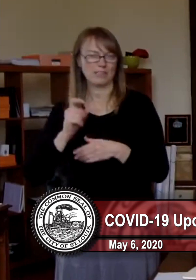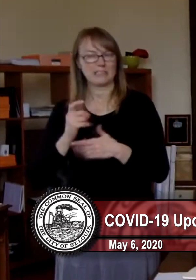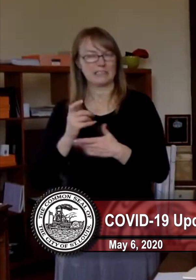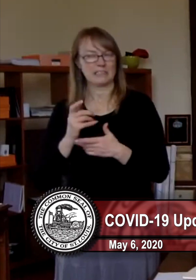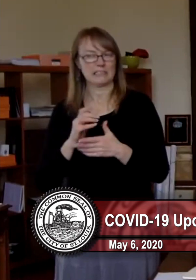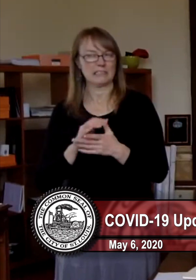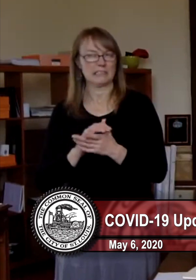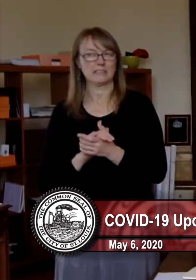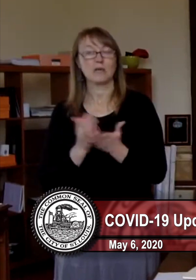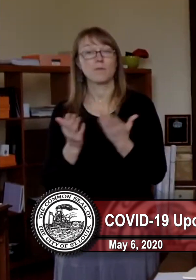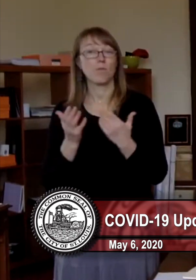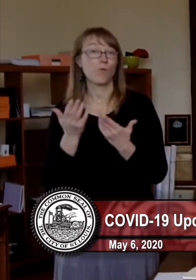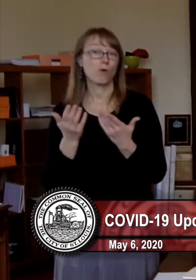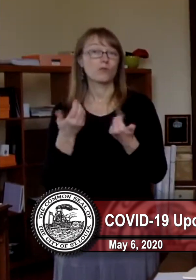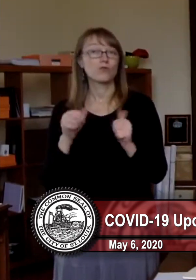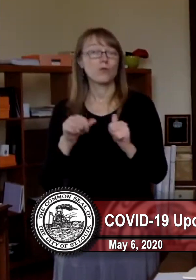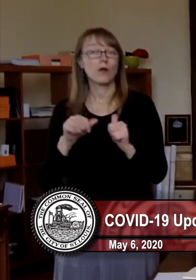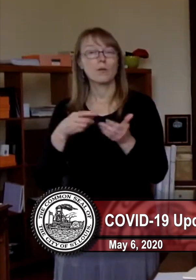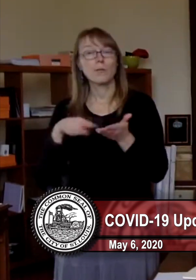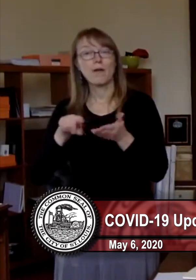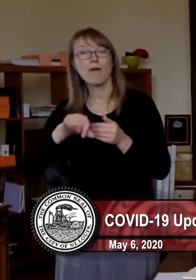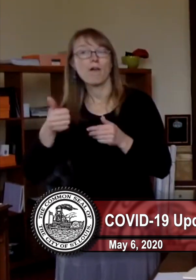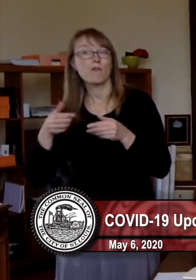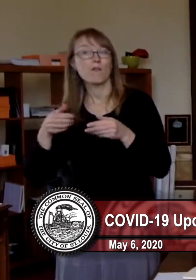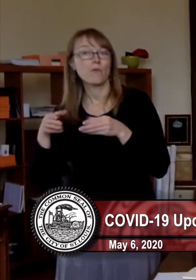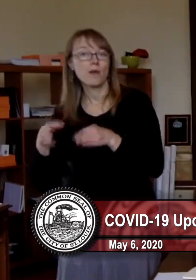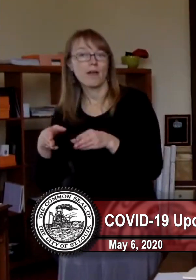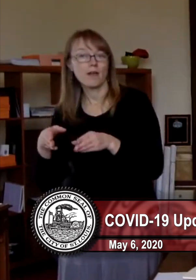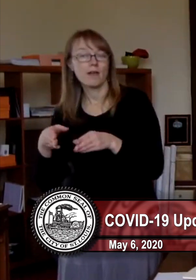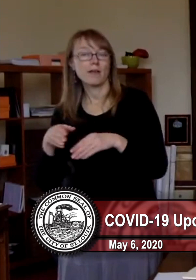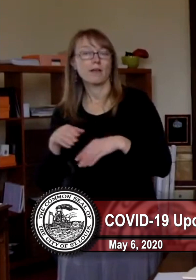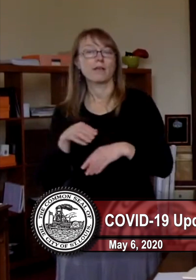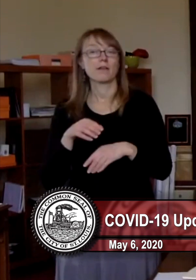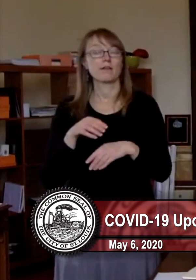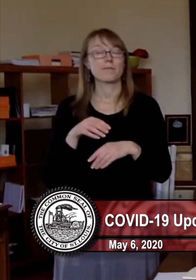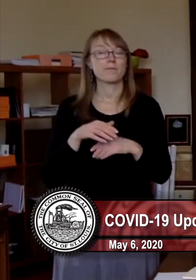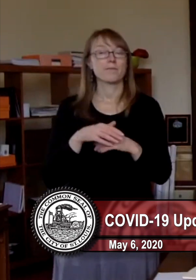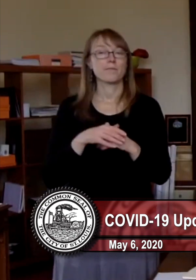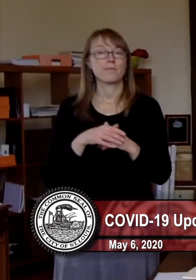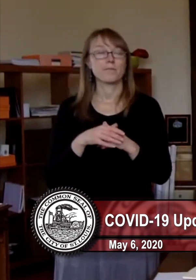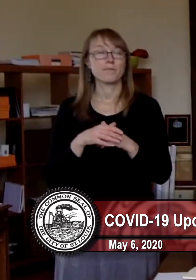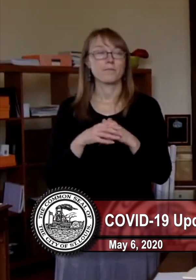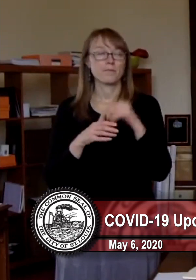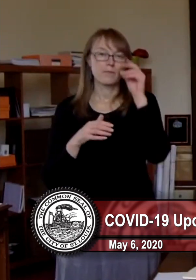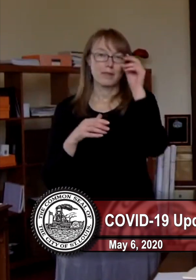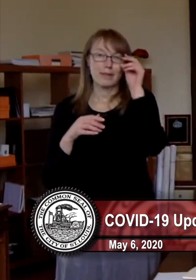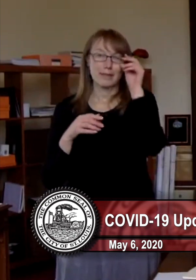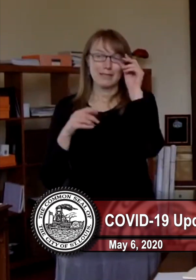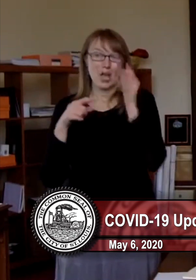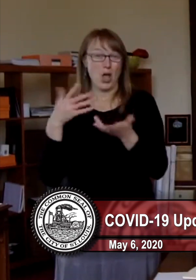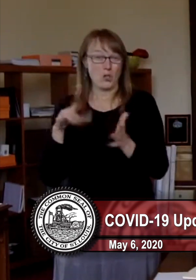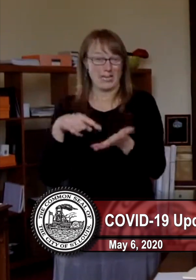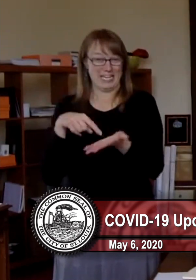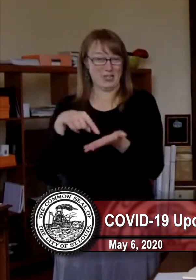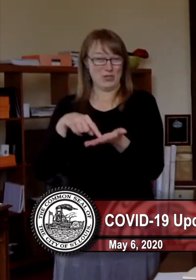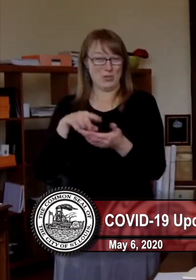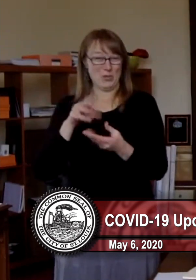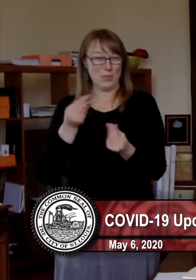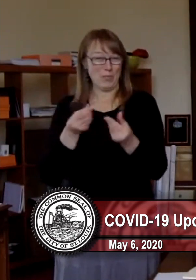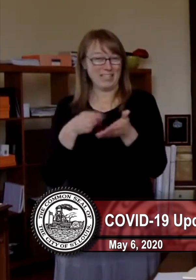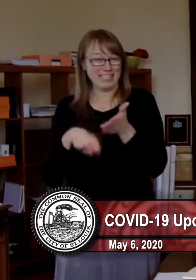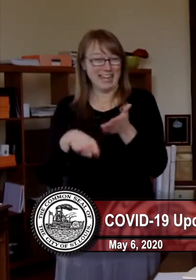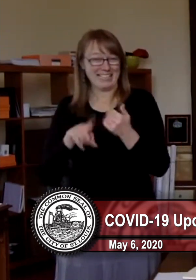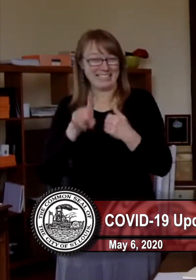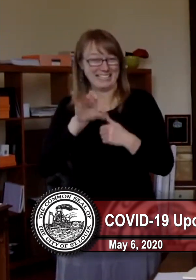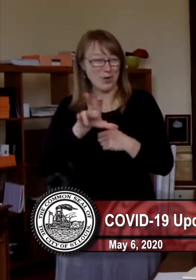whatever. Property taxes were due on December 31st. So you're probably already in a situation where